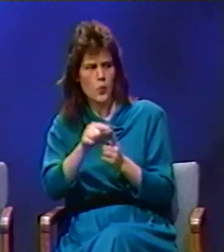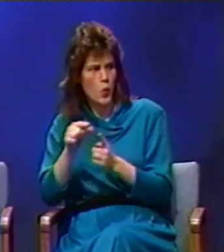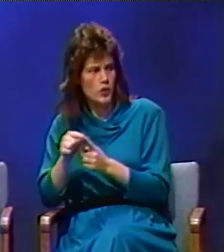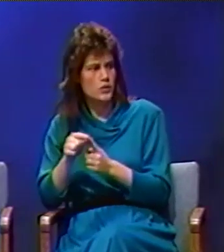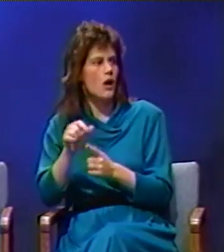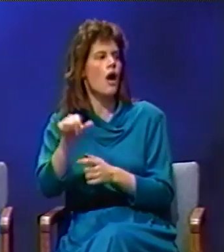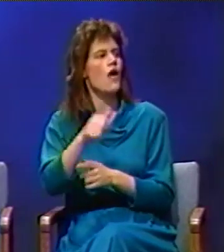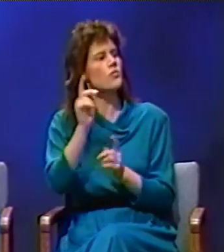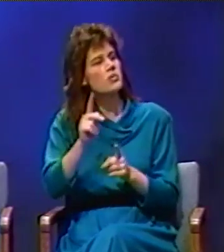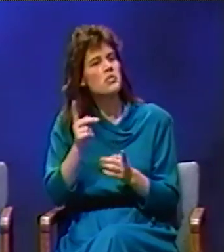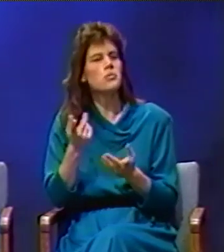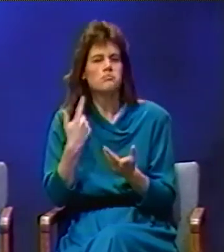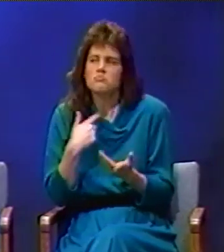we will do the translation.